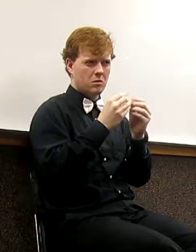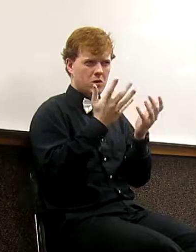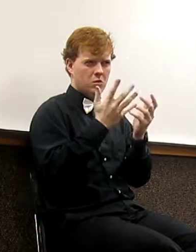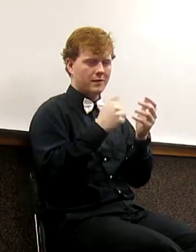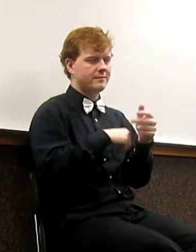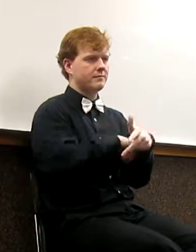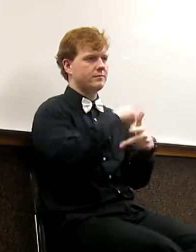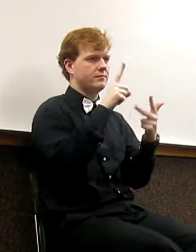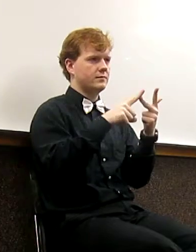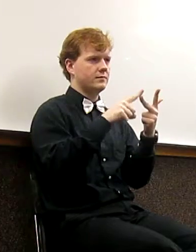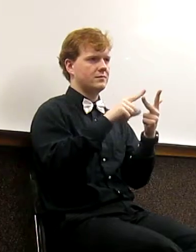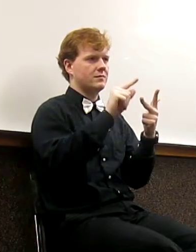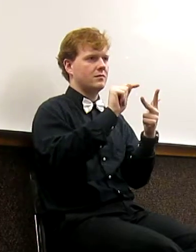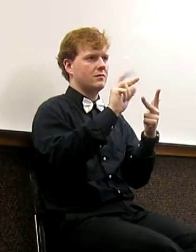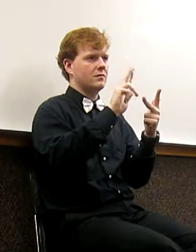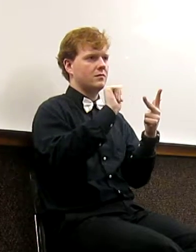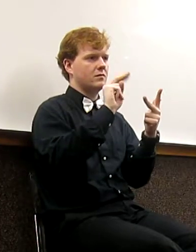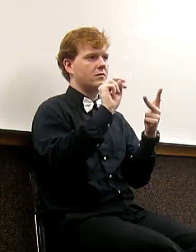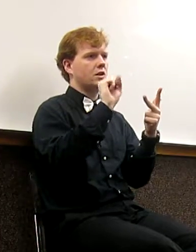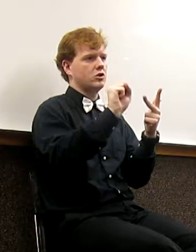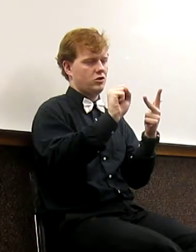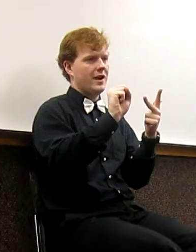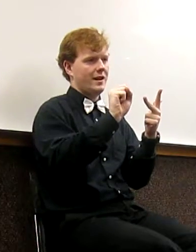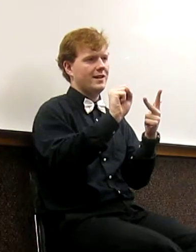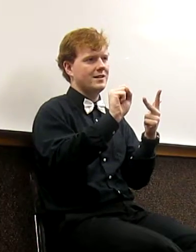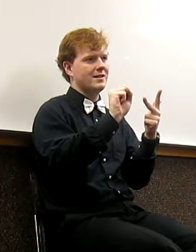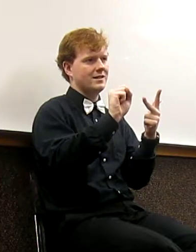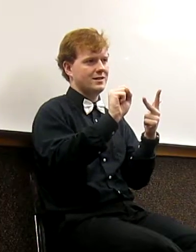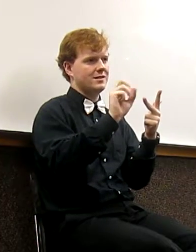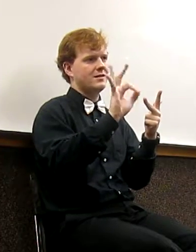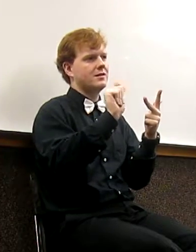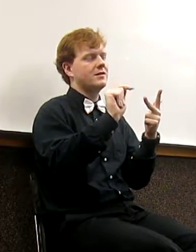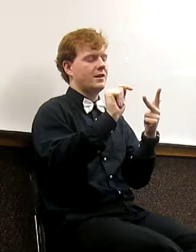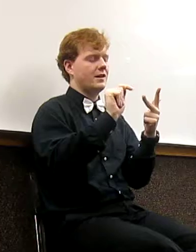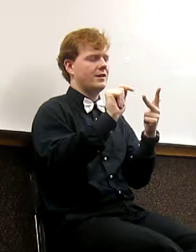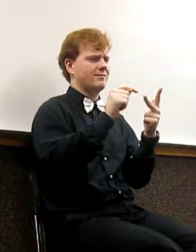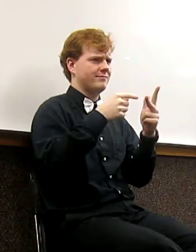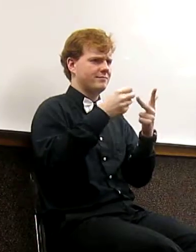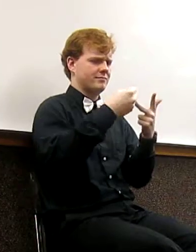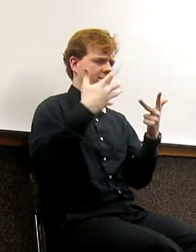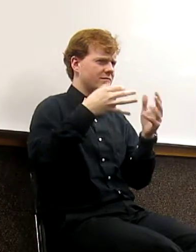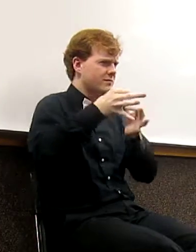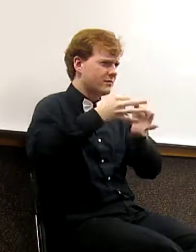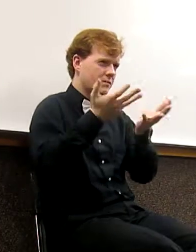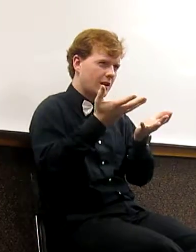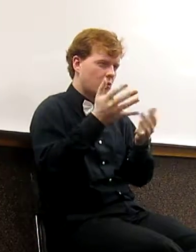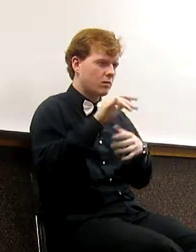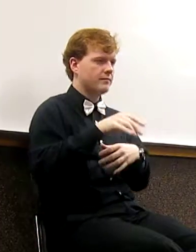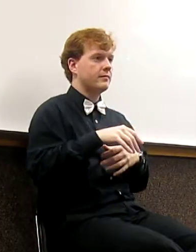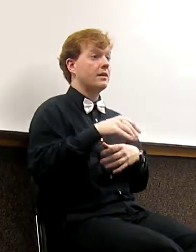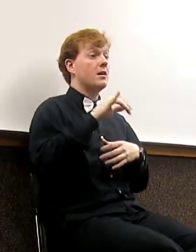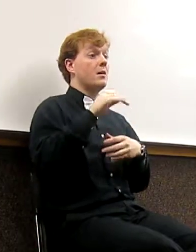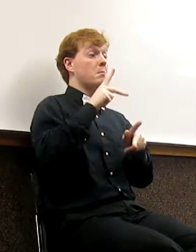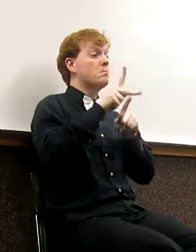yeah. Okay, trans fat. Let me explain trans fat here for a second. Trans fat is